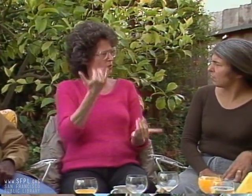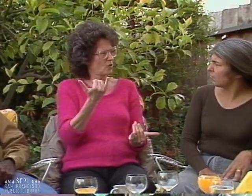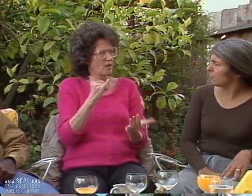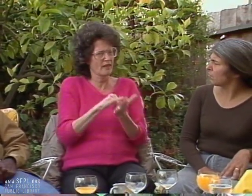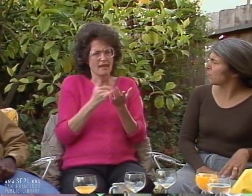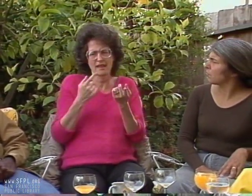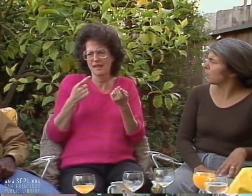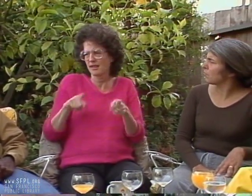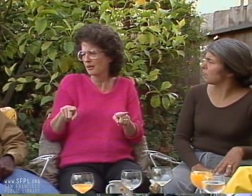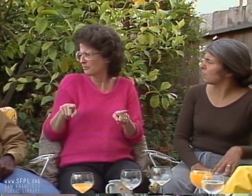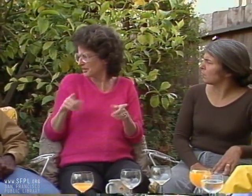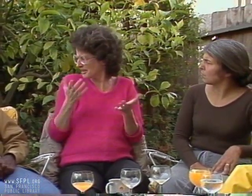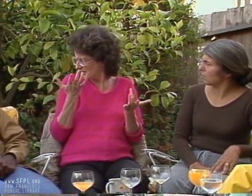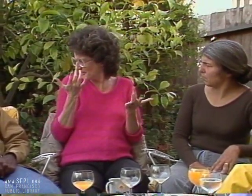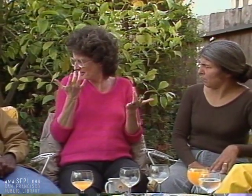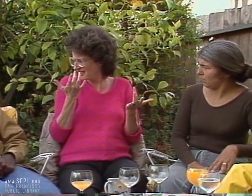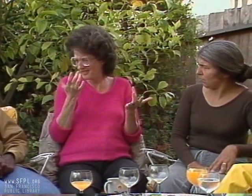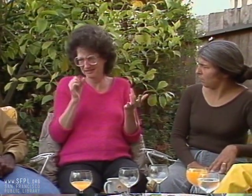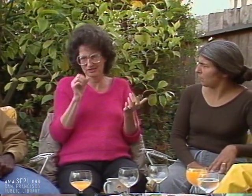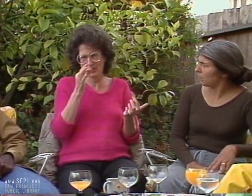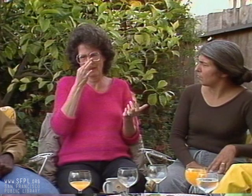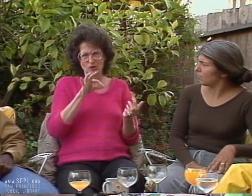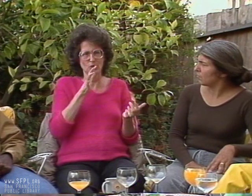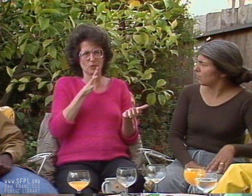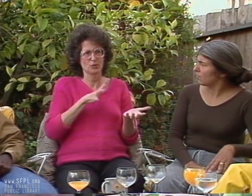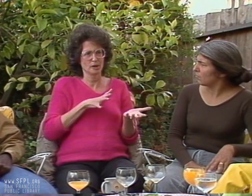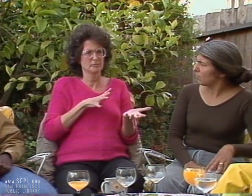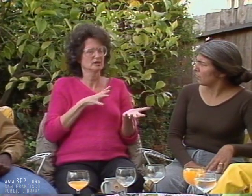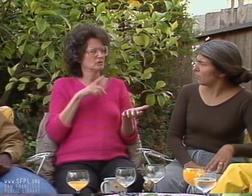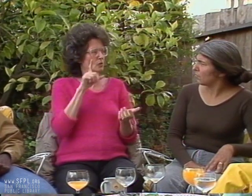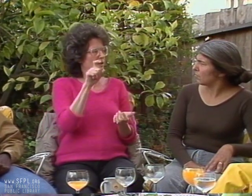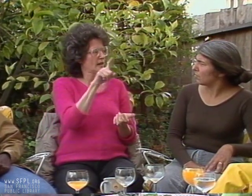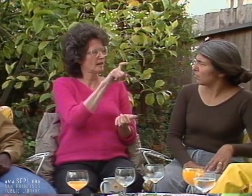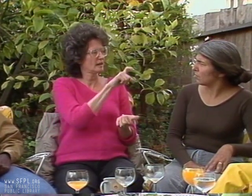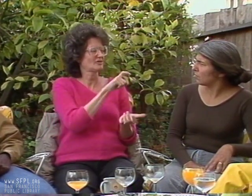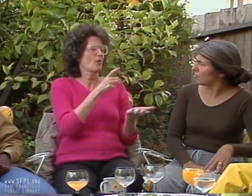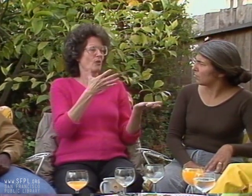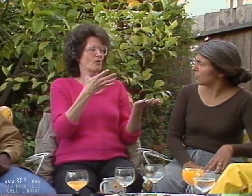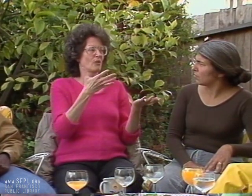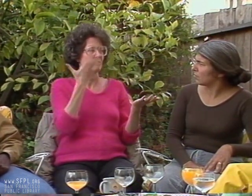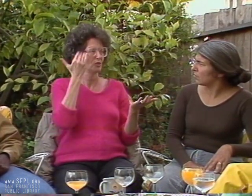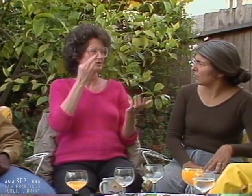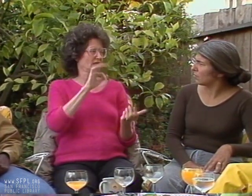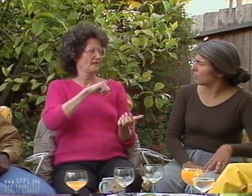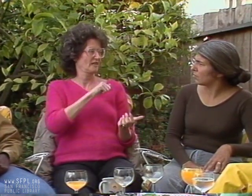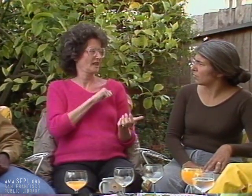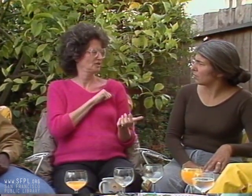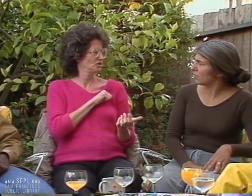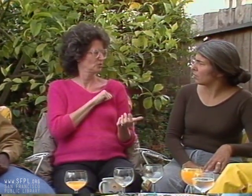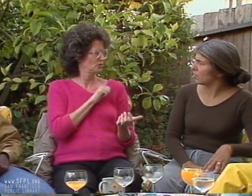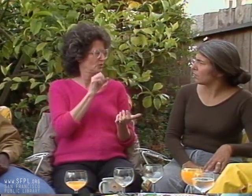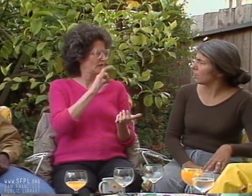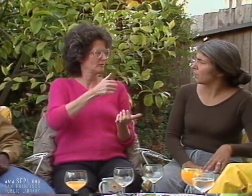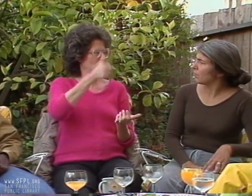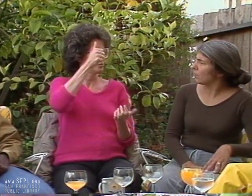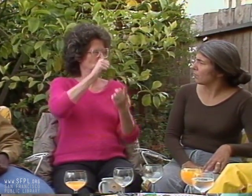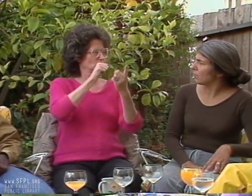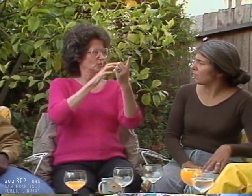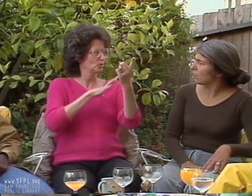why there was so little interest. Their response was, it just shows you